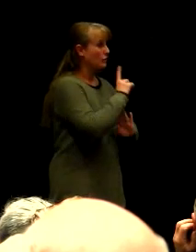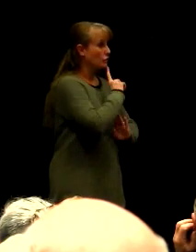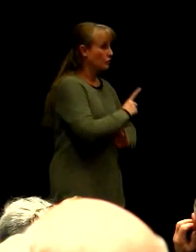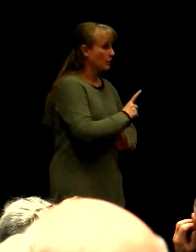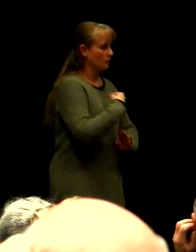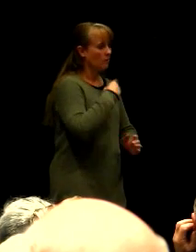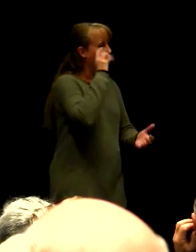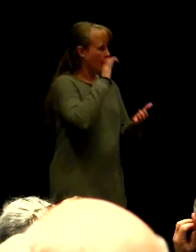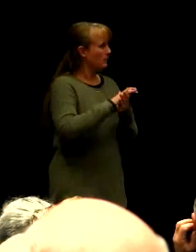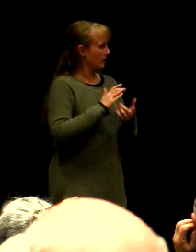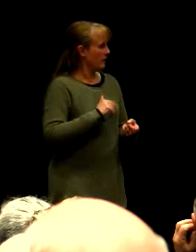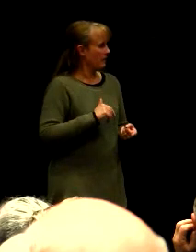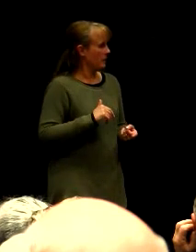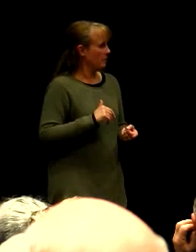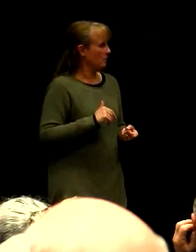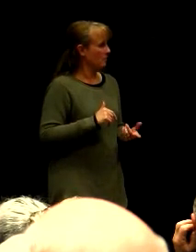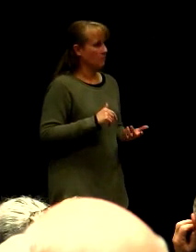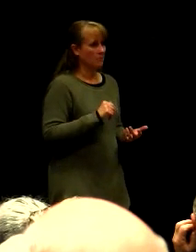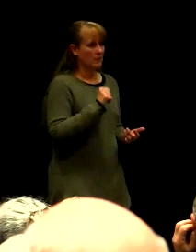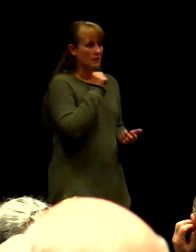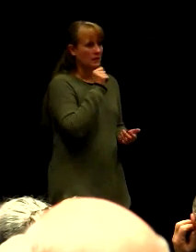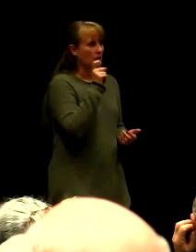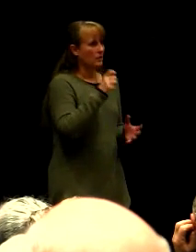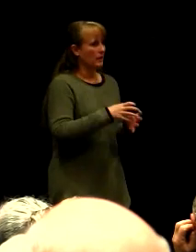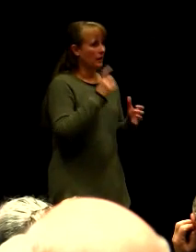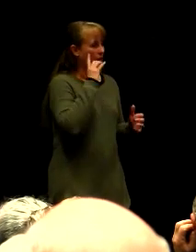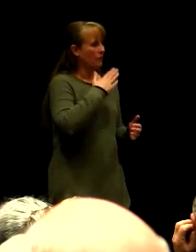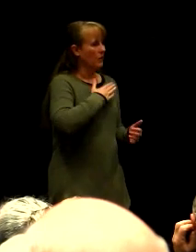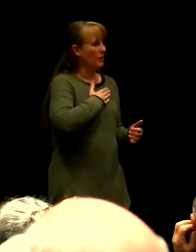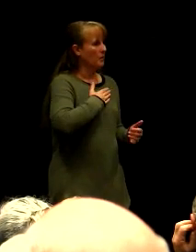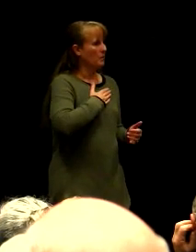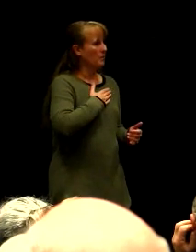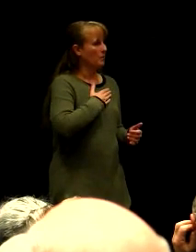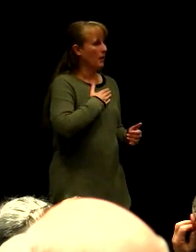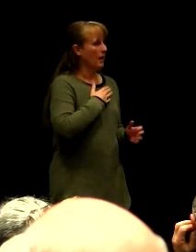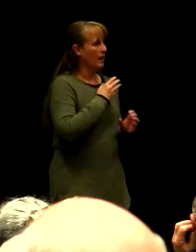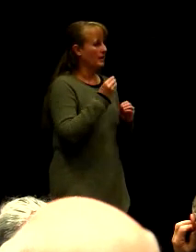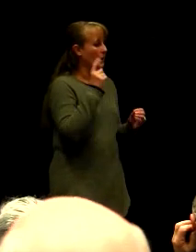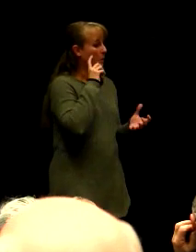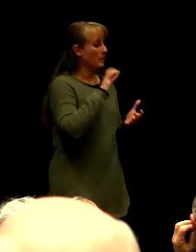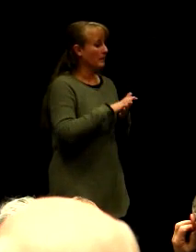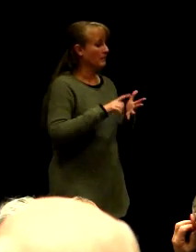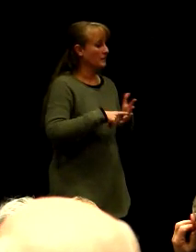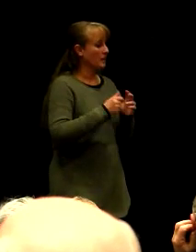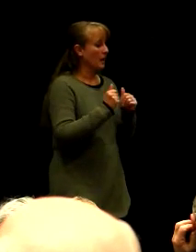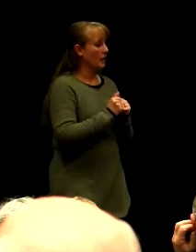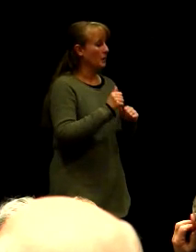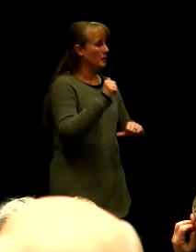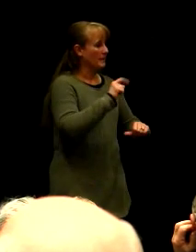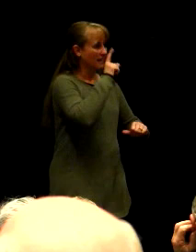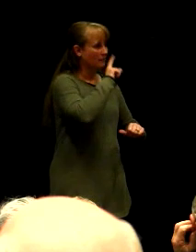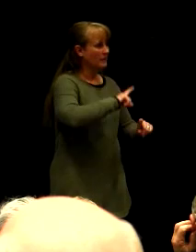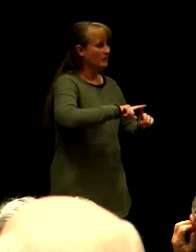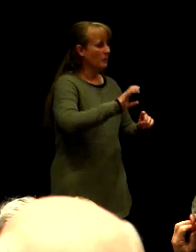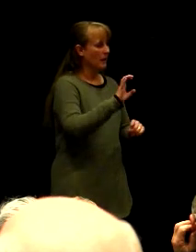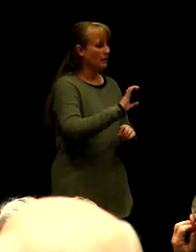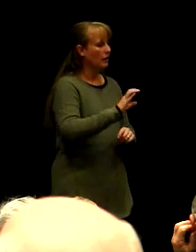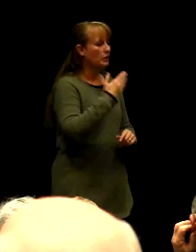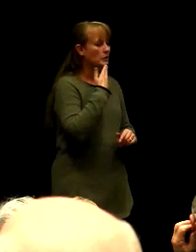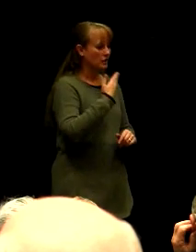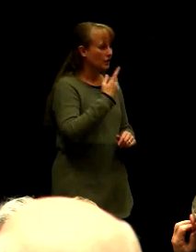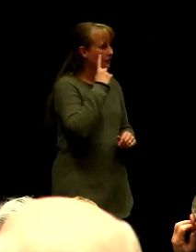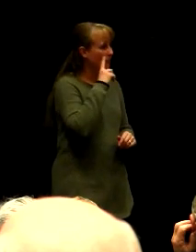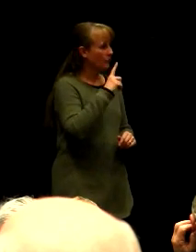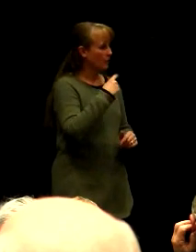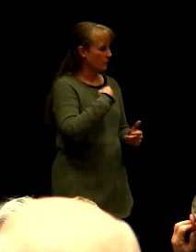doesn't take a lot, you know, for me to my suspension of disbelief to kick in with science fiction, but Clarke is really good at doing that